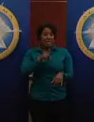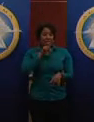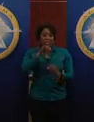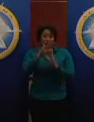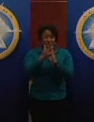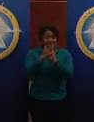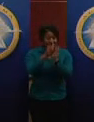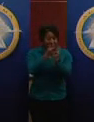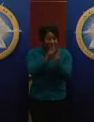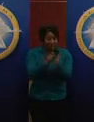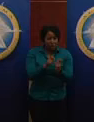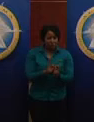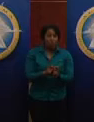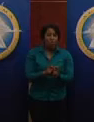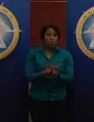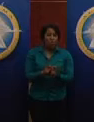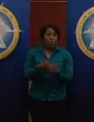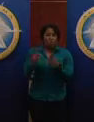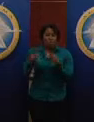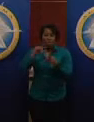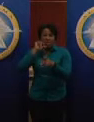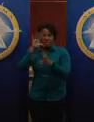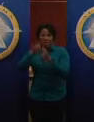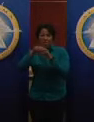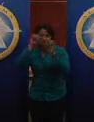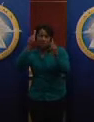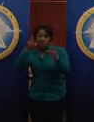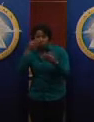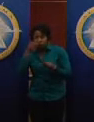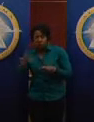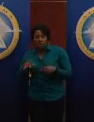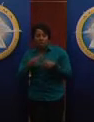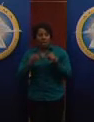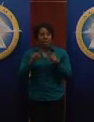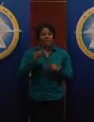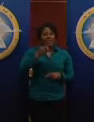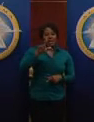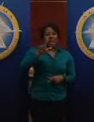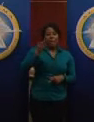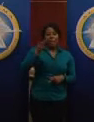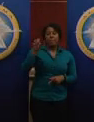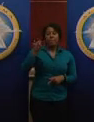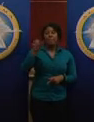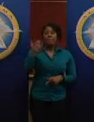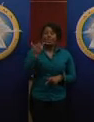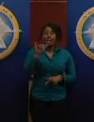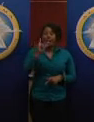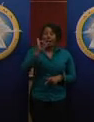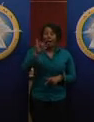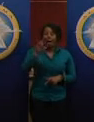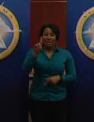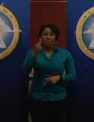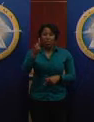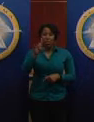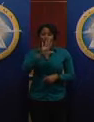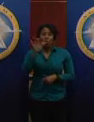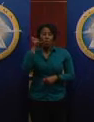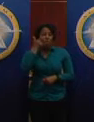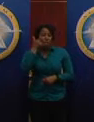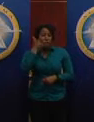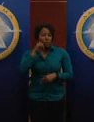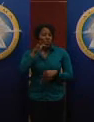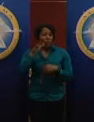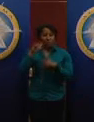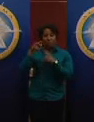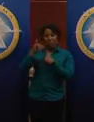education world won't care that much about it. But the LMS is kind of like the iCloud, works on your phone. That's where things are